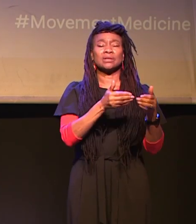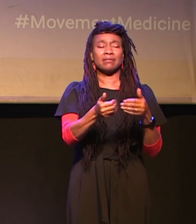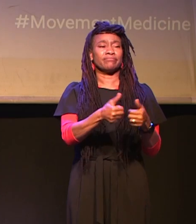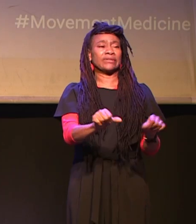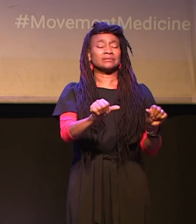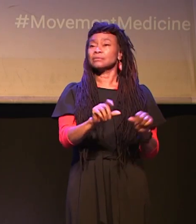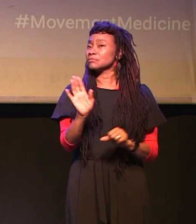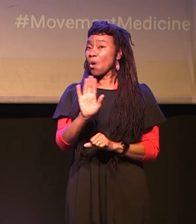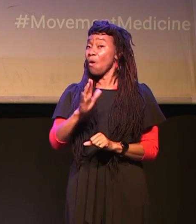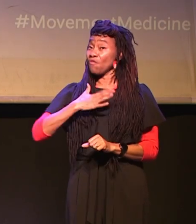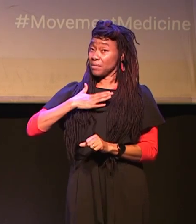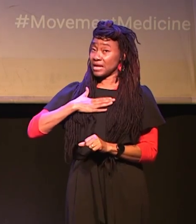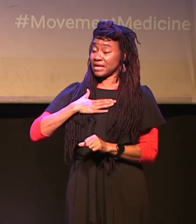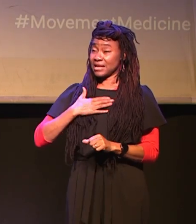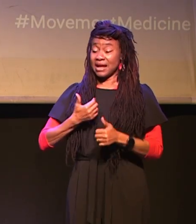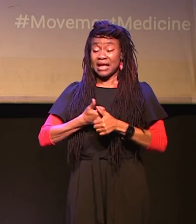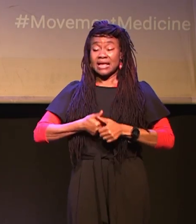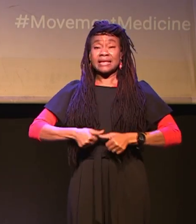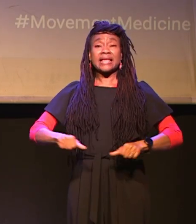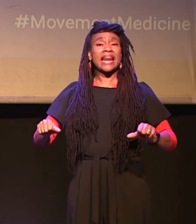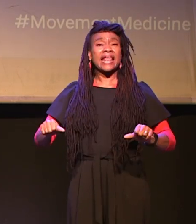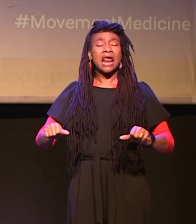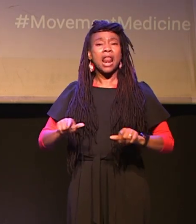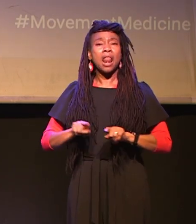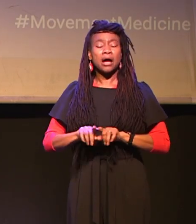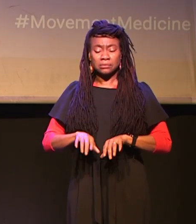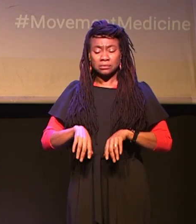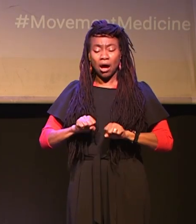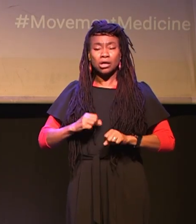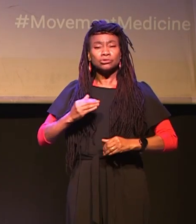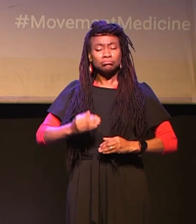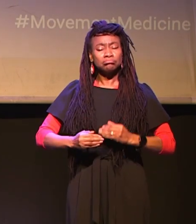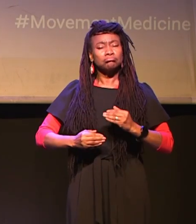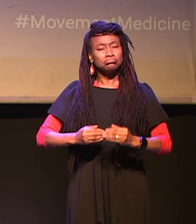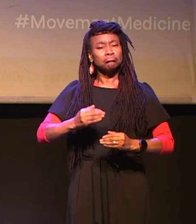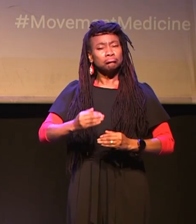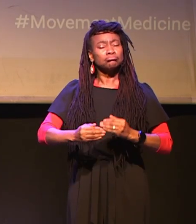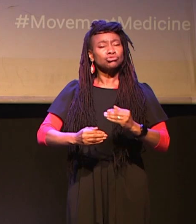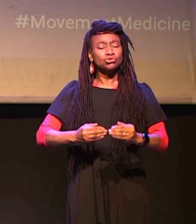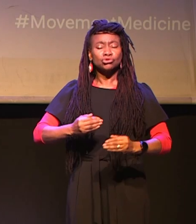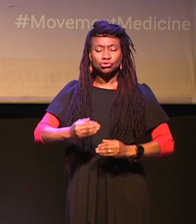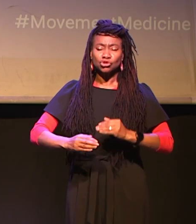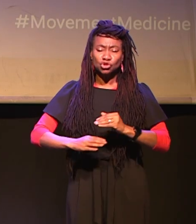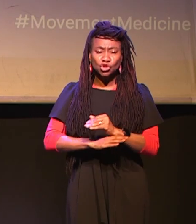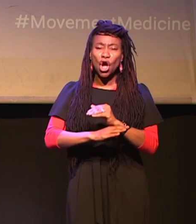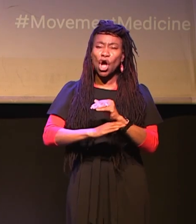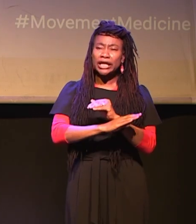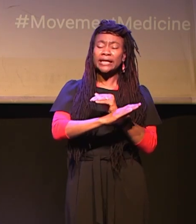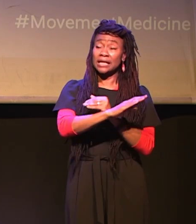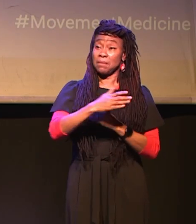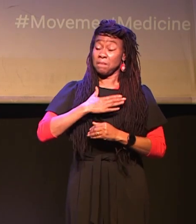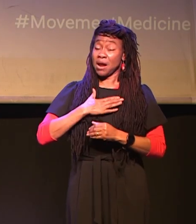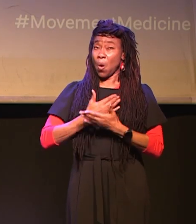journey. And one of the things that I'm grappling with all the time with healing is like we're trying to